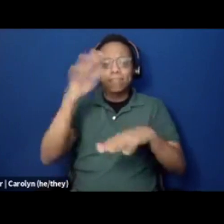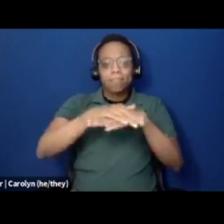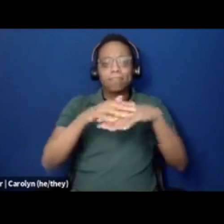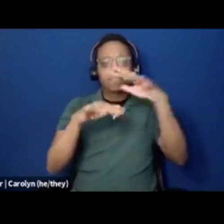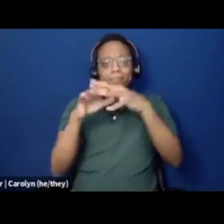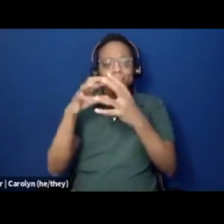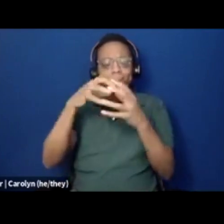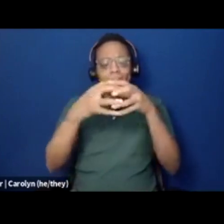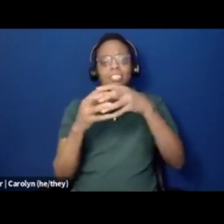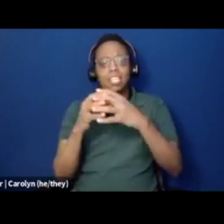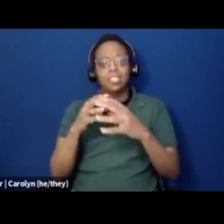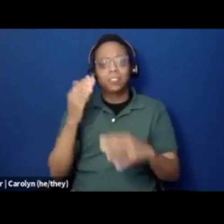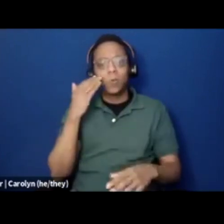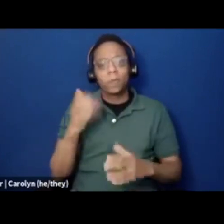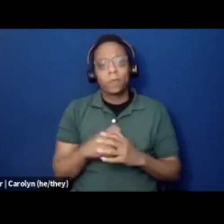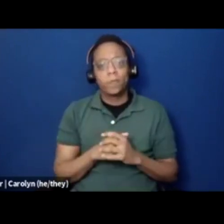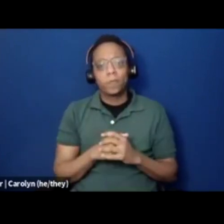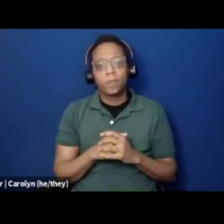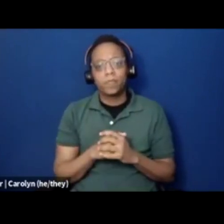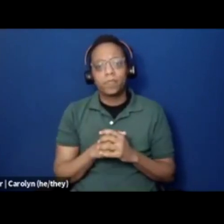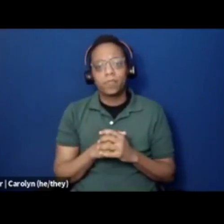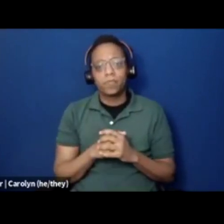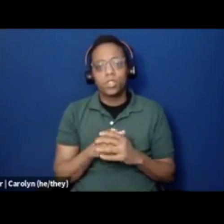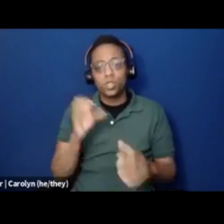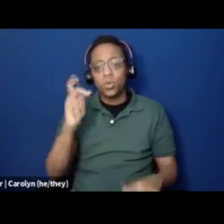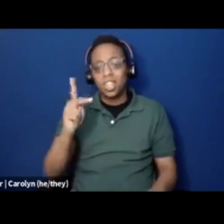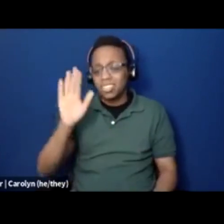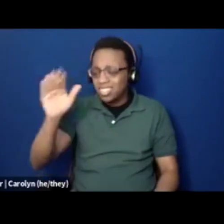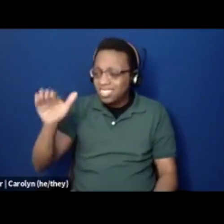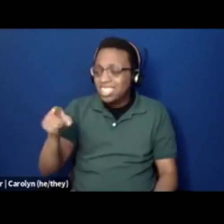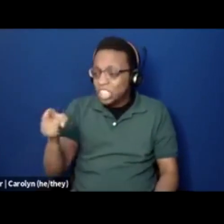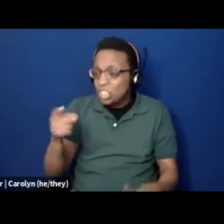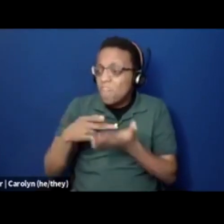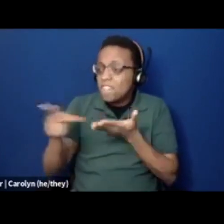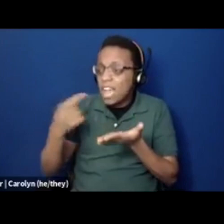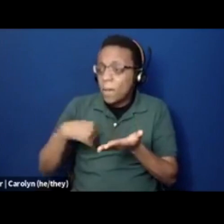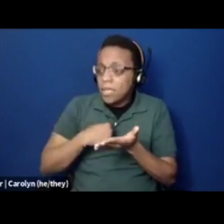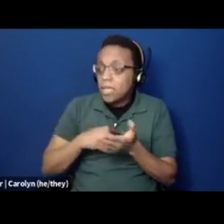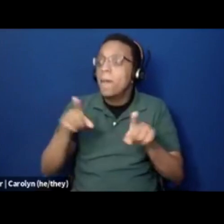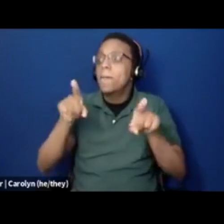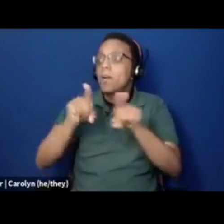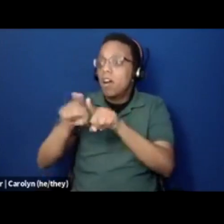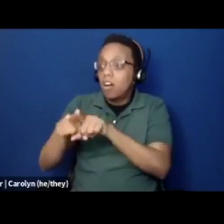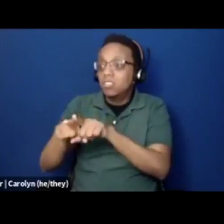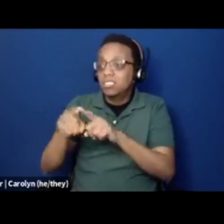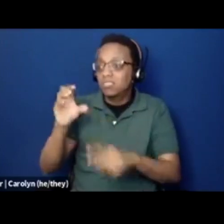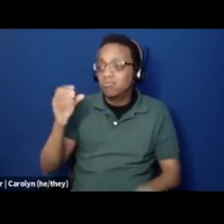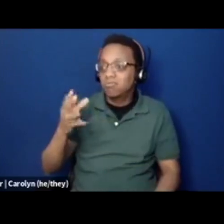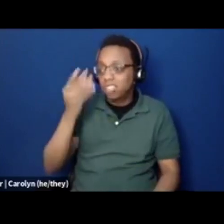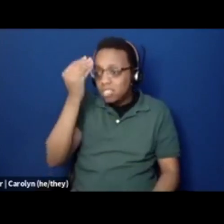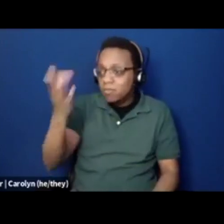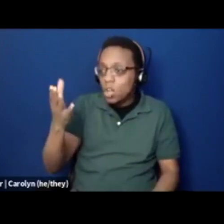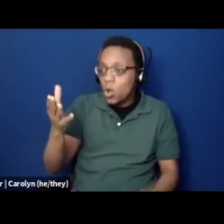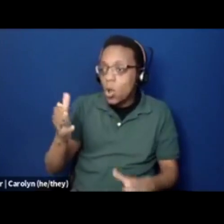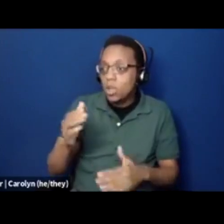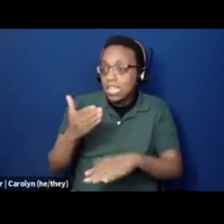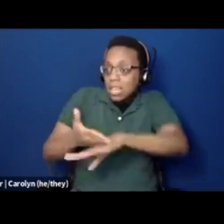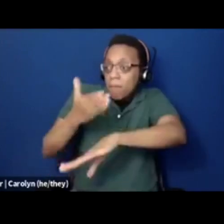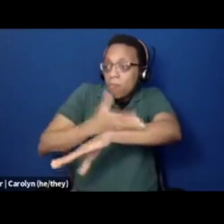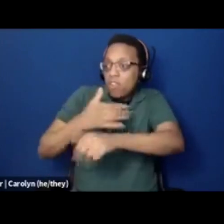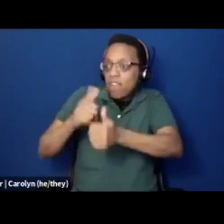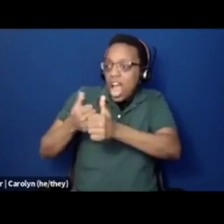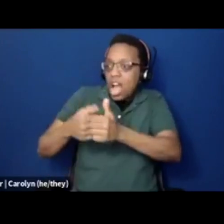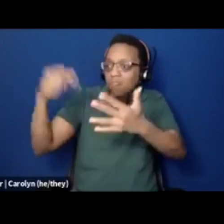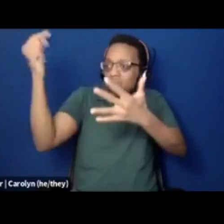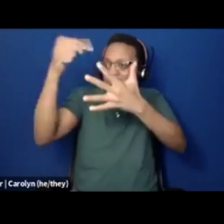our comrades, you have failed me, but this is how you can do better. if that comrade is able to sit in